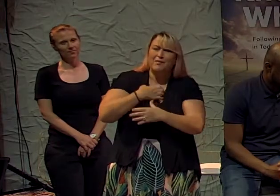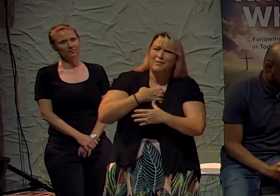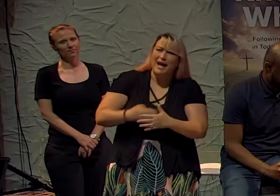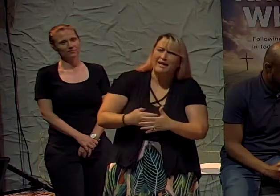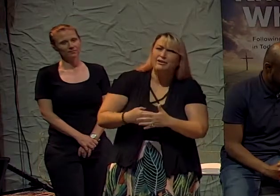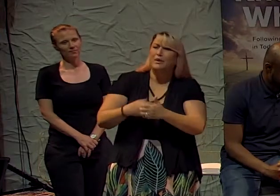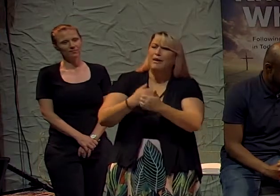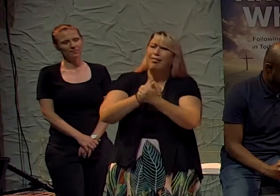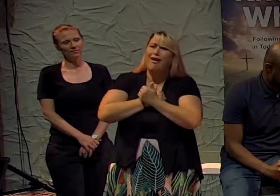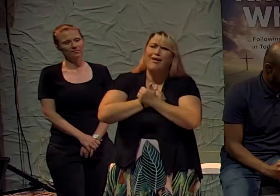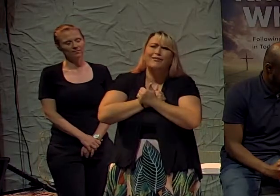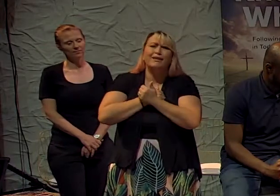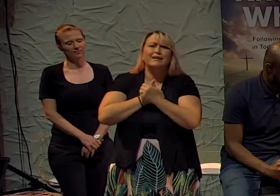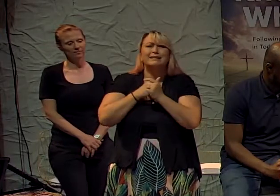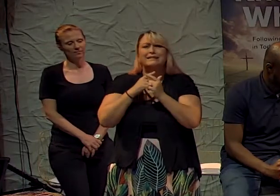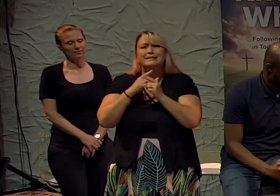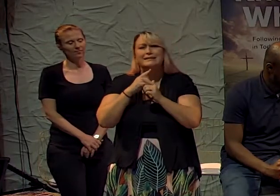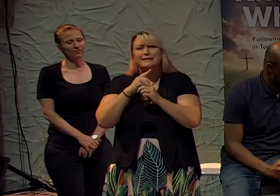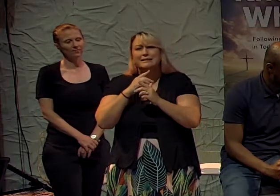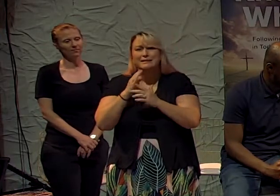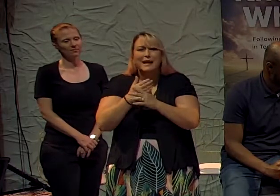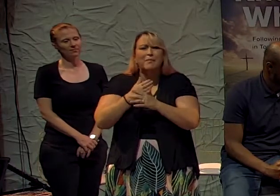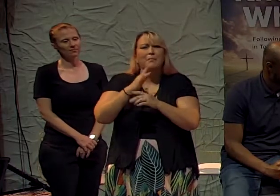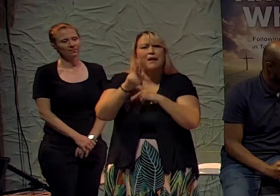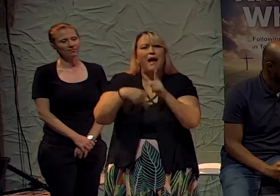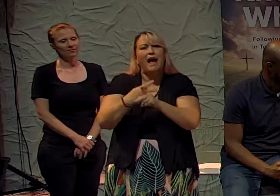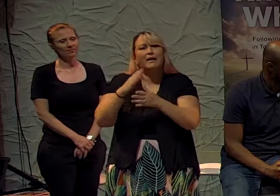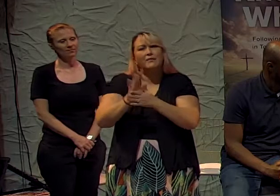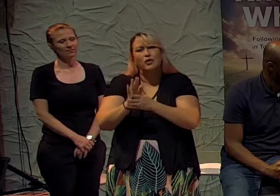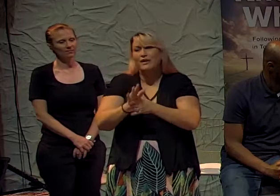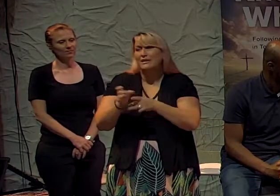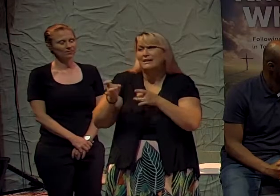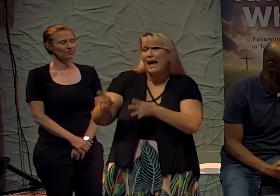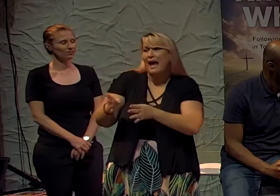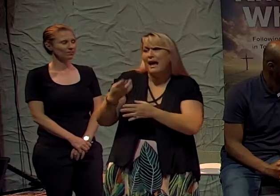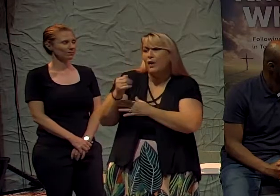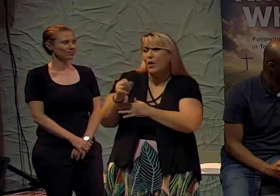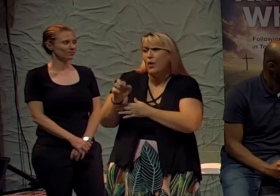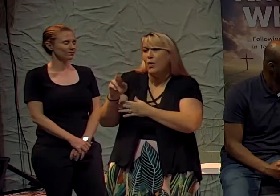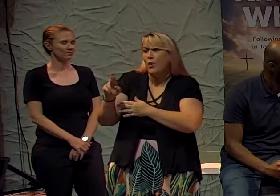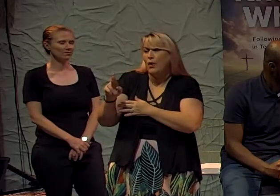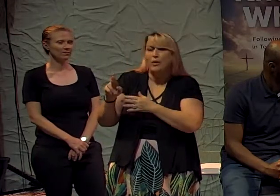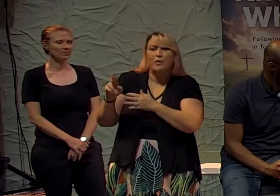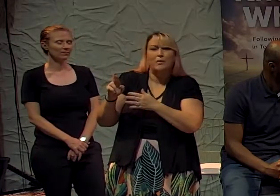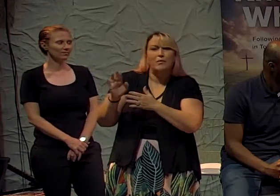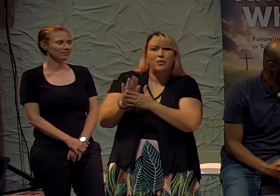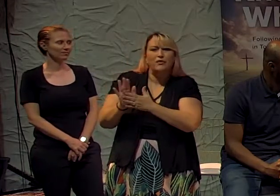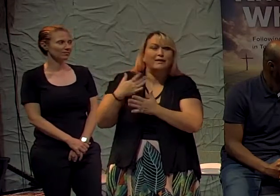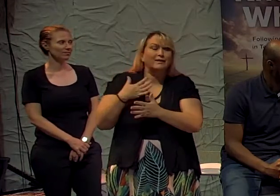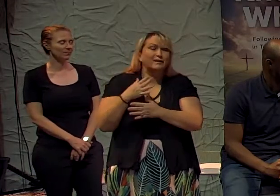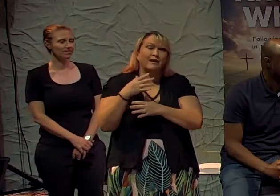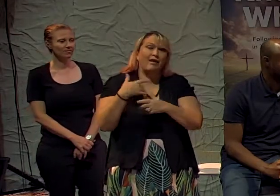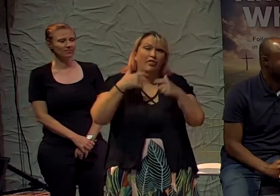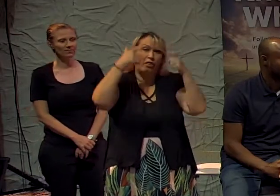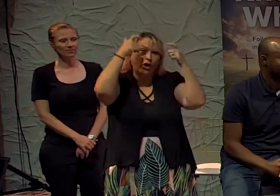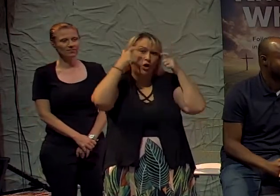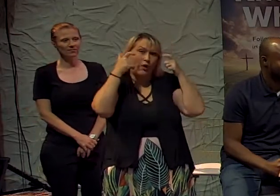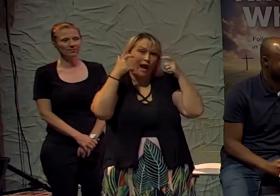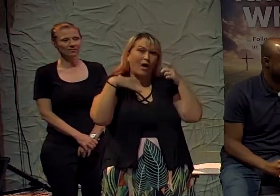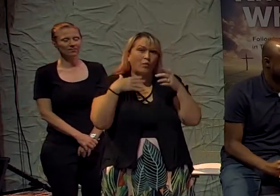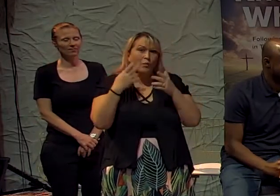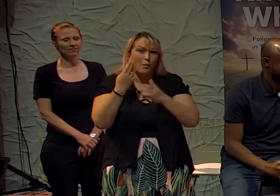love the same kind of movies. We both hate horror movies. We both love The Crown right now. I even gotten him into The Crown. Wow.